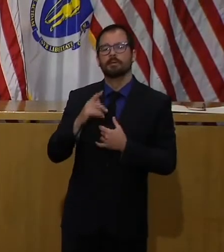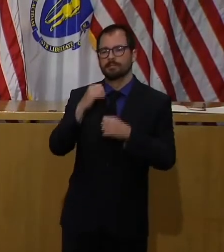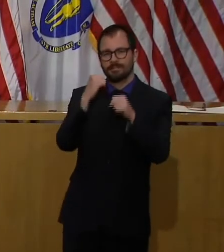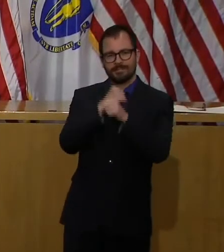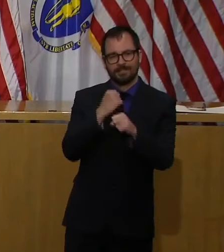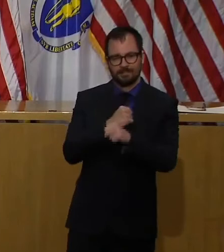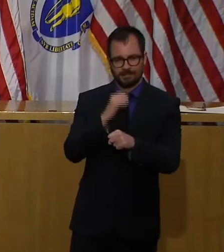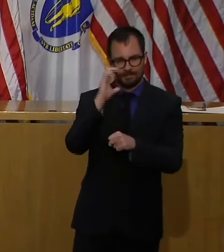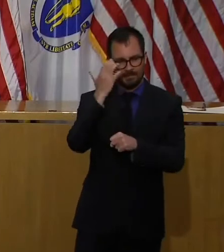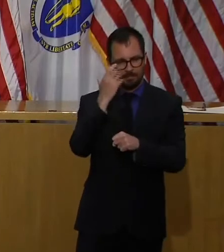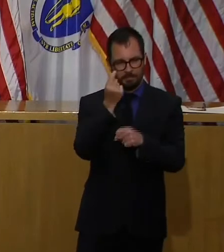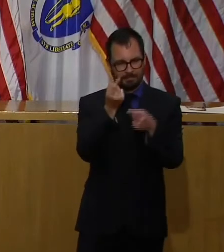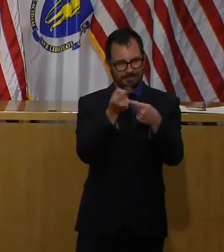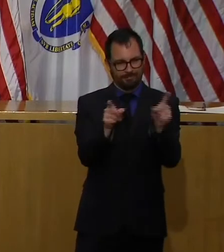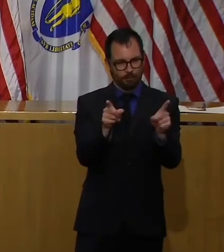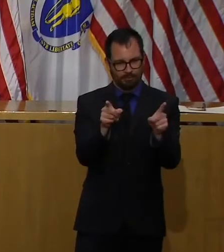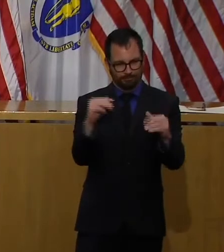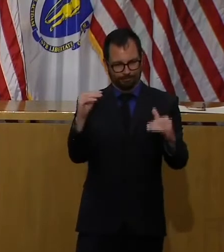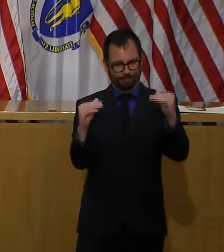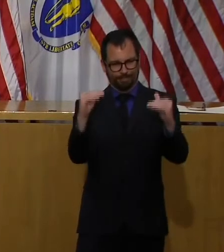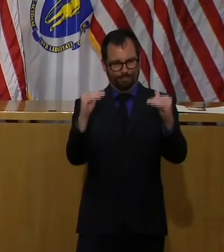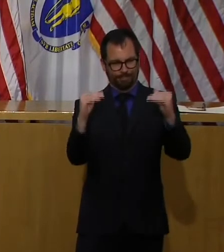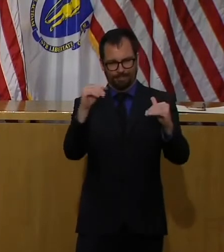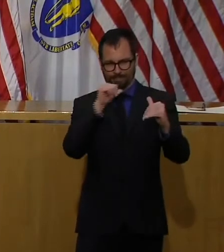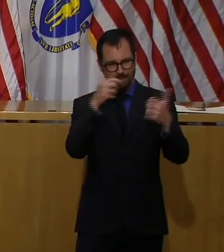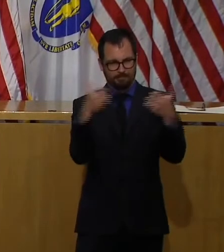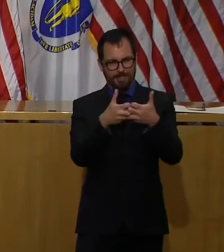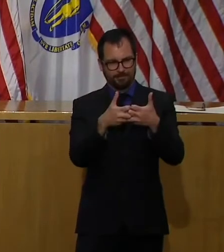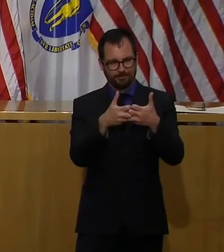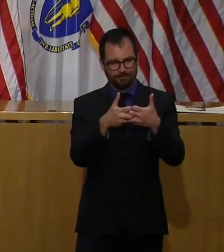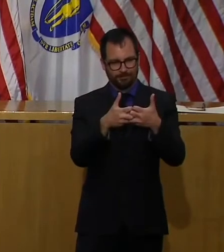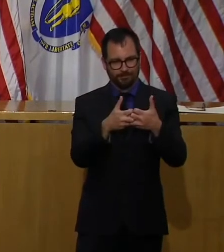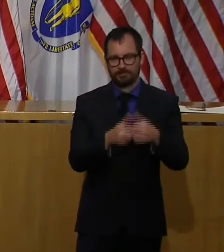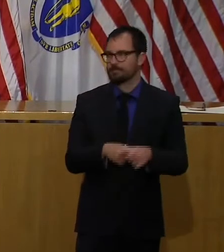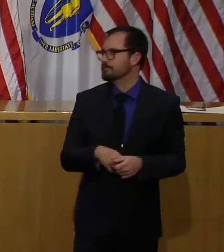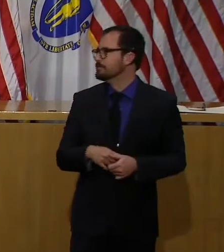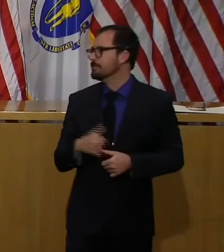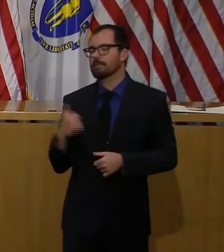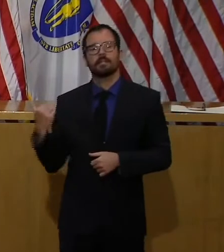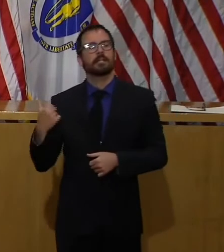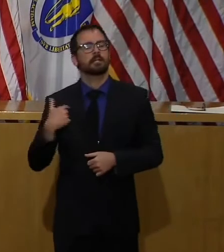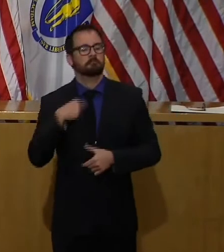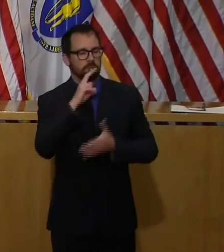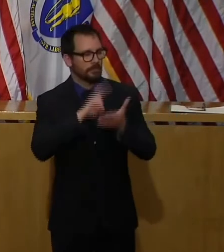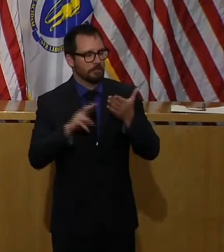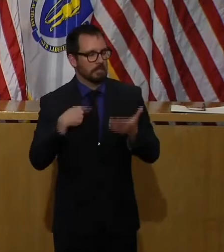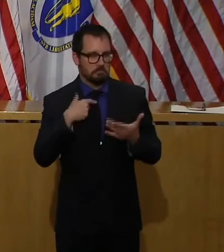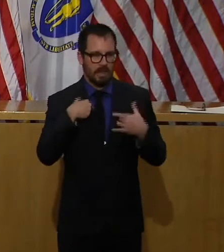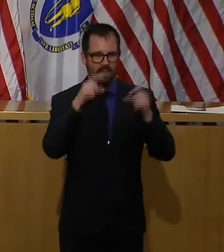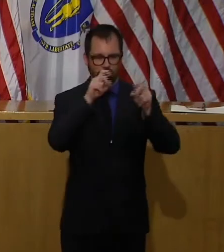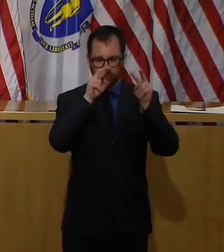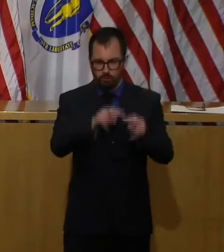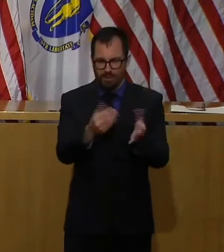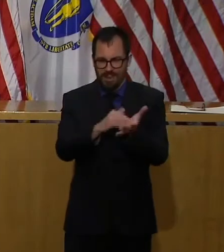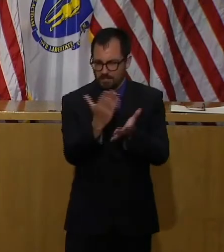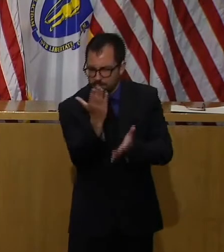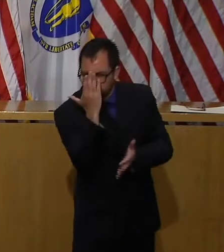I have to go back and look at all this data again in terms of how the lens you're looking at it at. As you know,